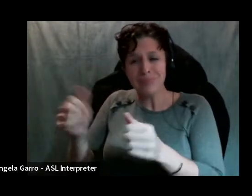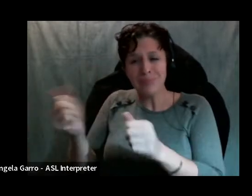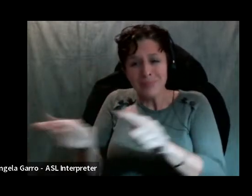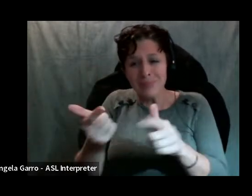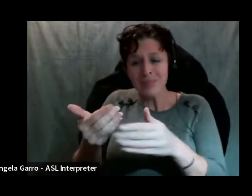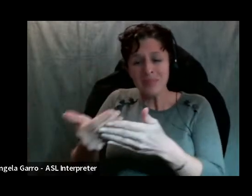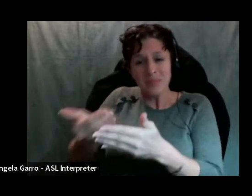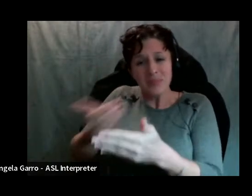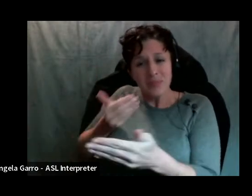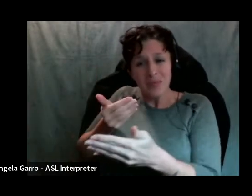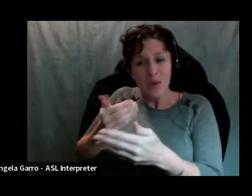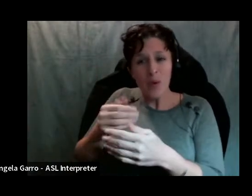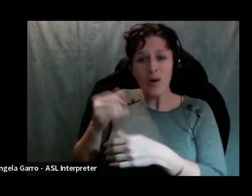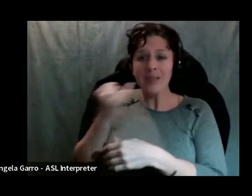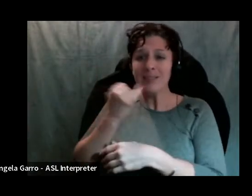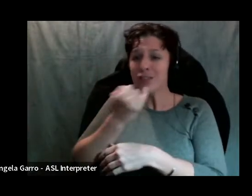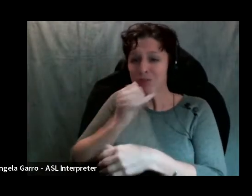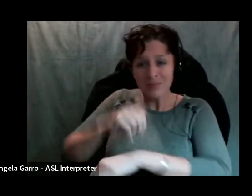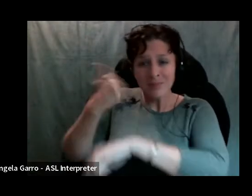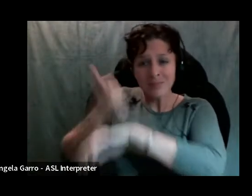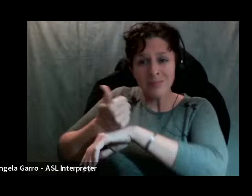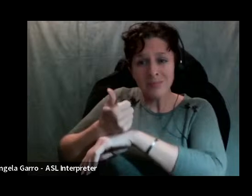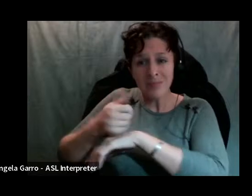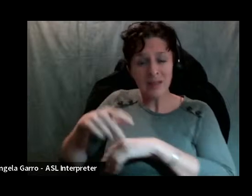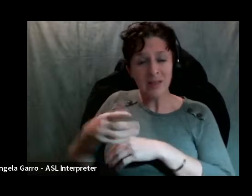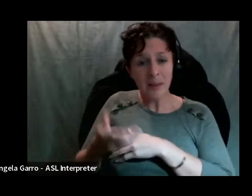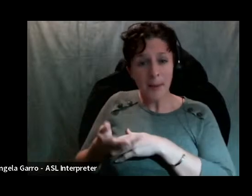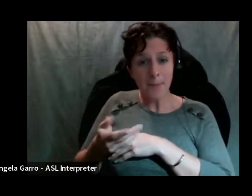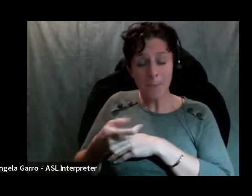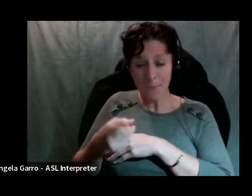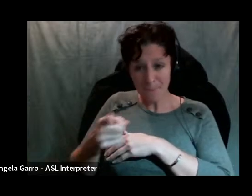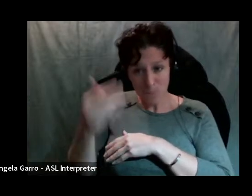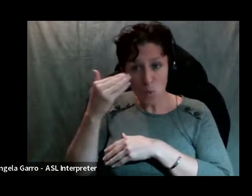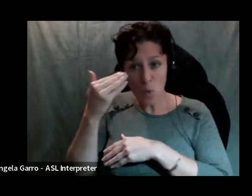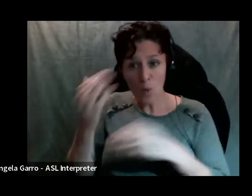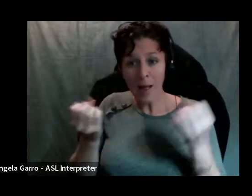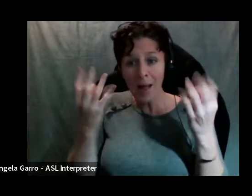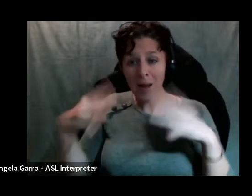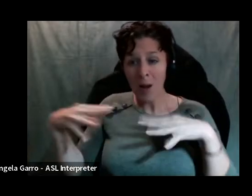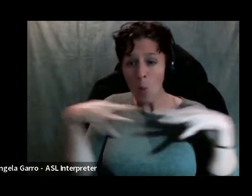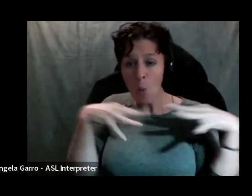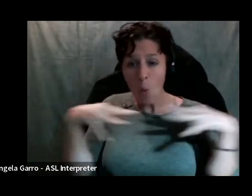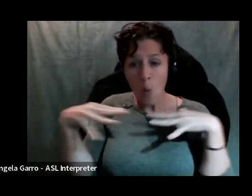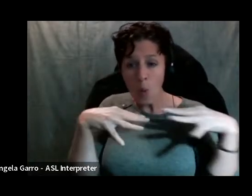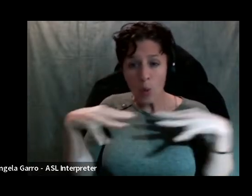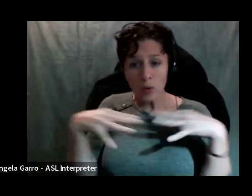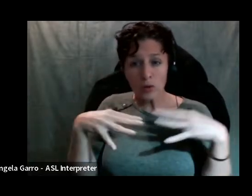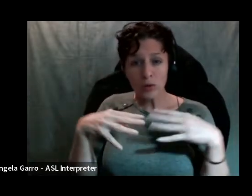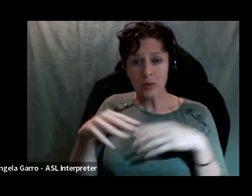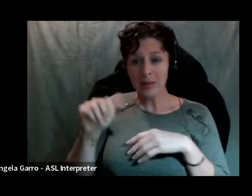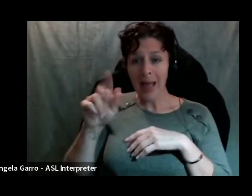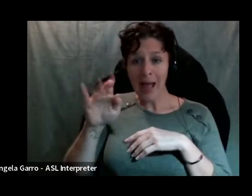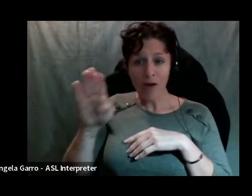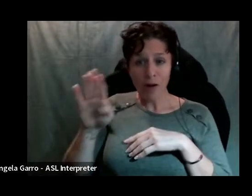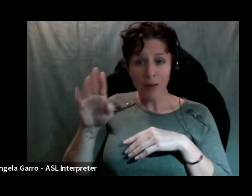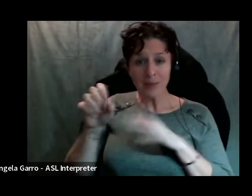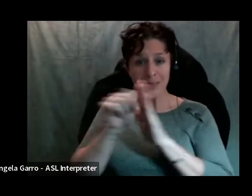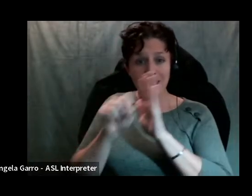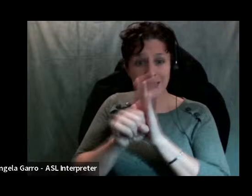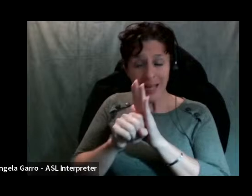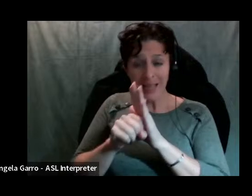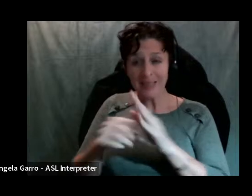the State of Israel was established? Do you know how many wars the Arab states started